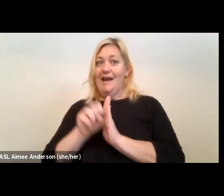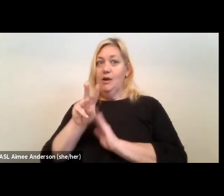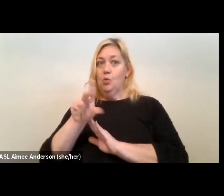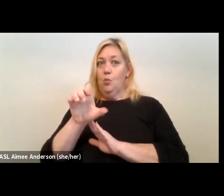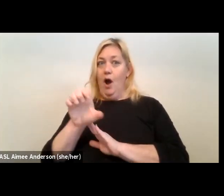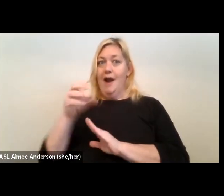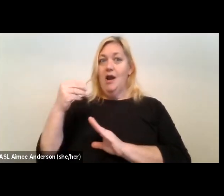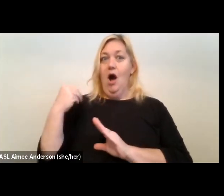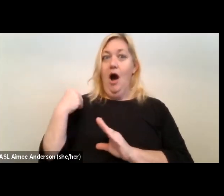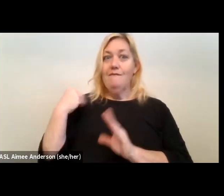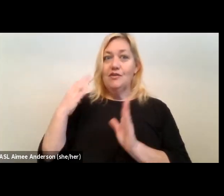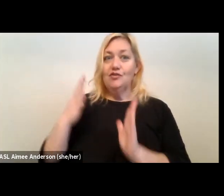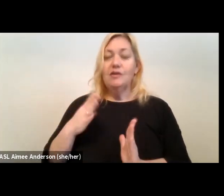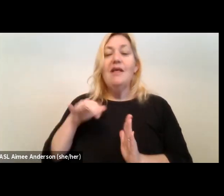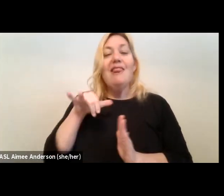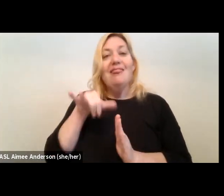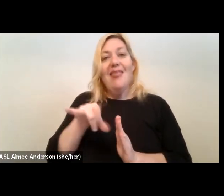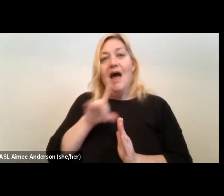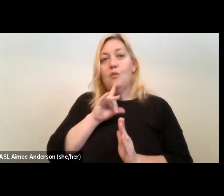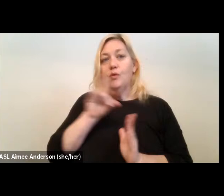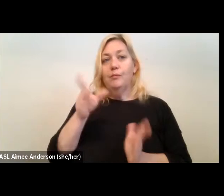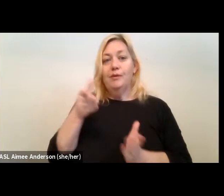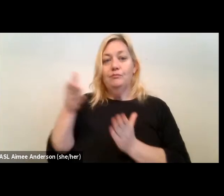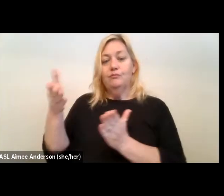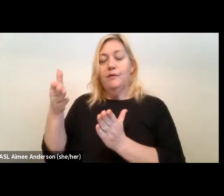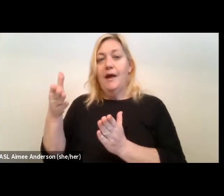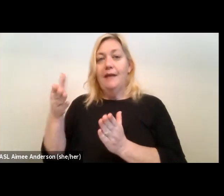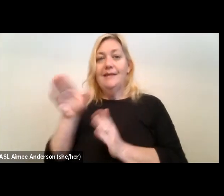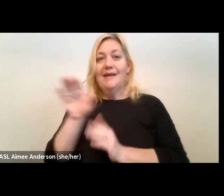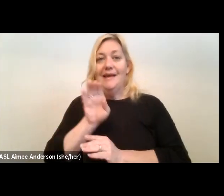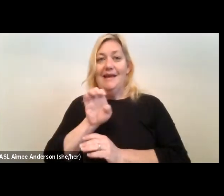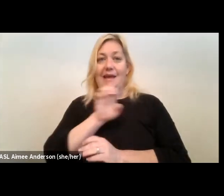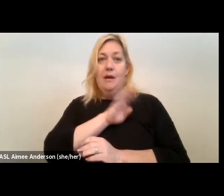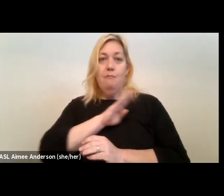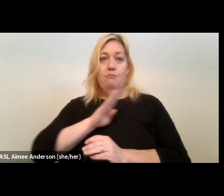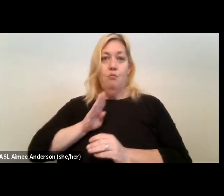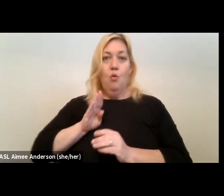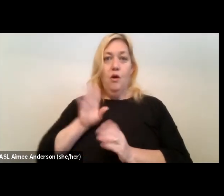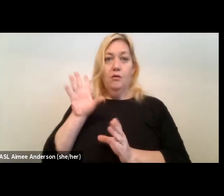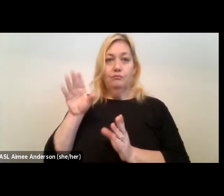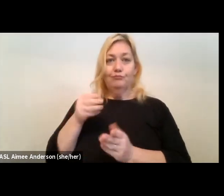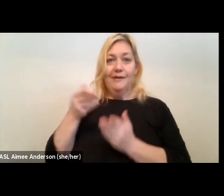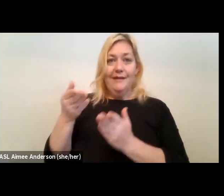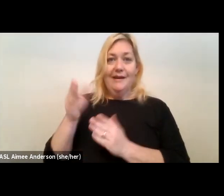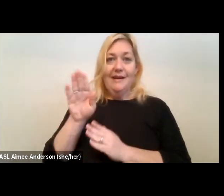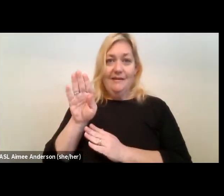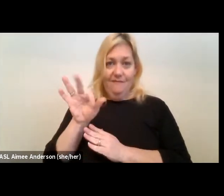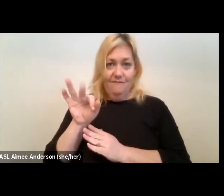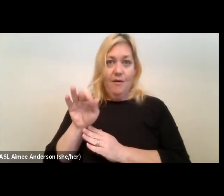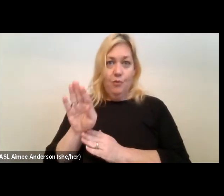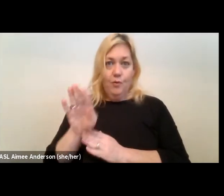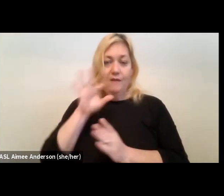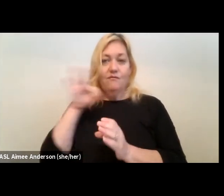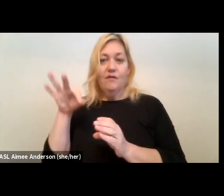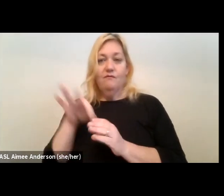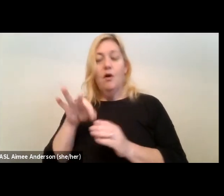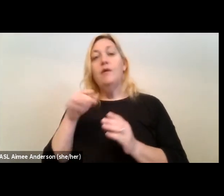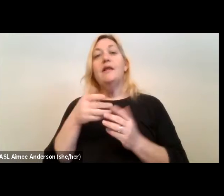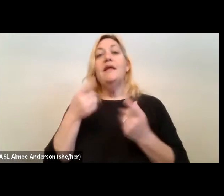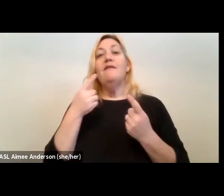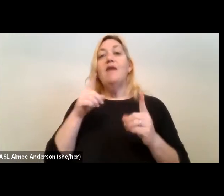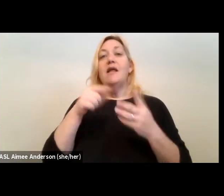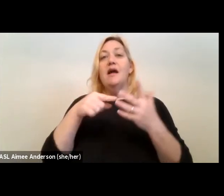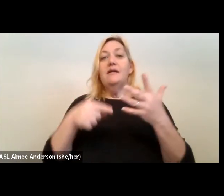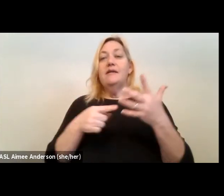So this will be before the executive board in February as well. And then finally, under this item,